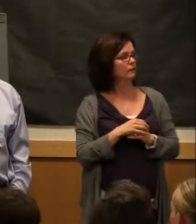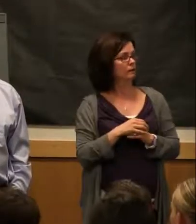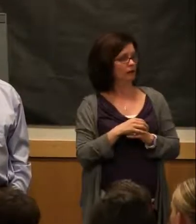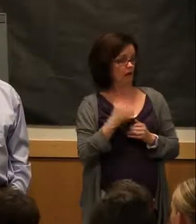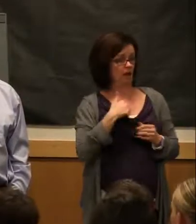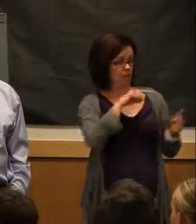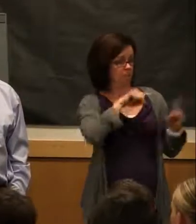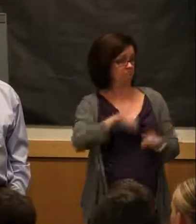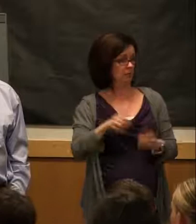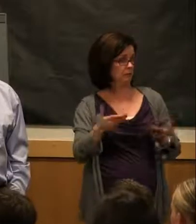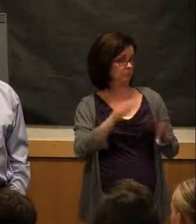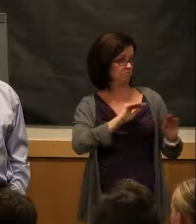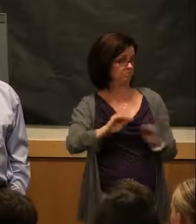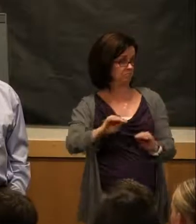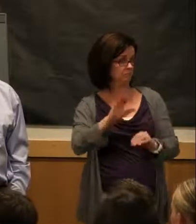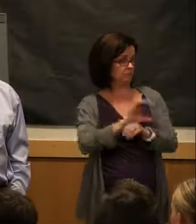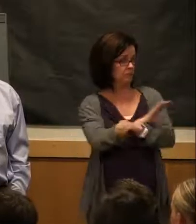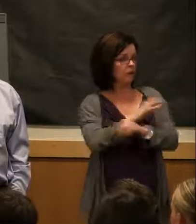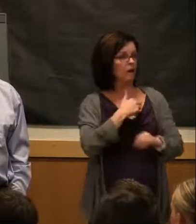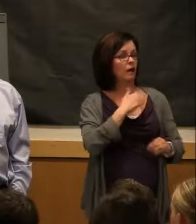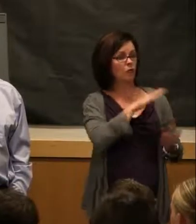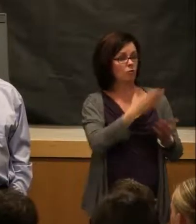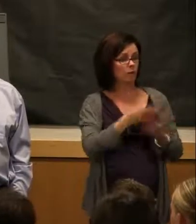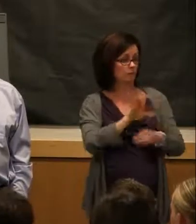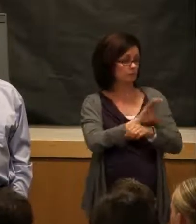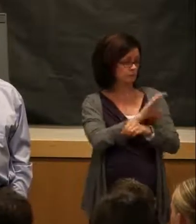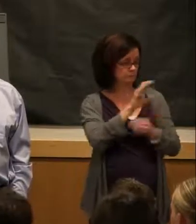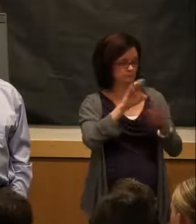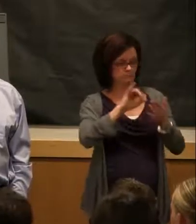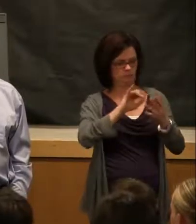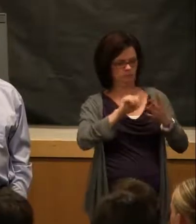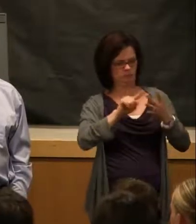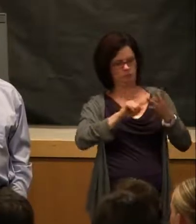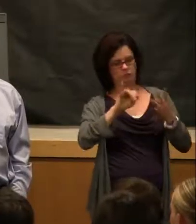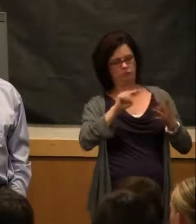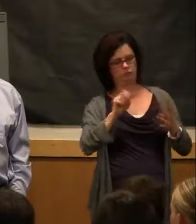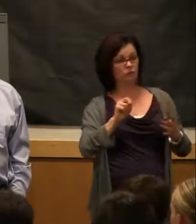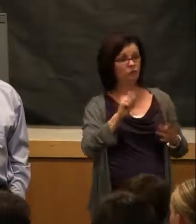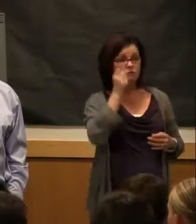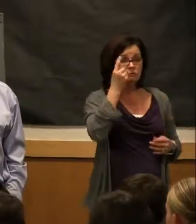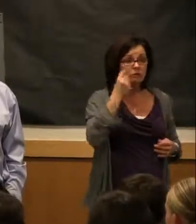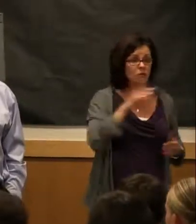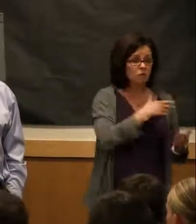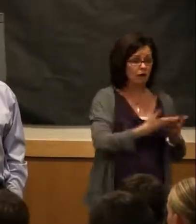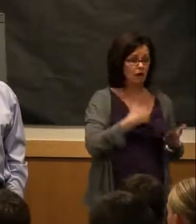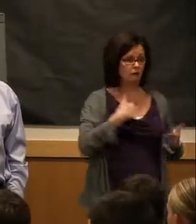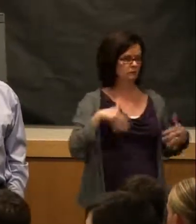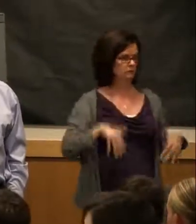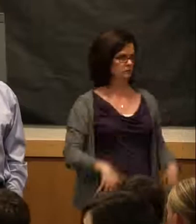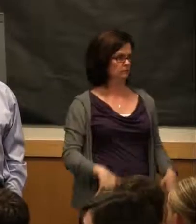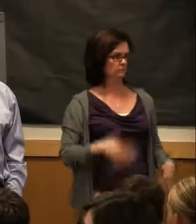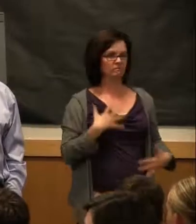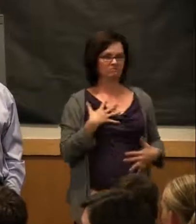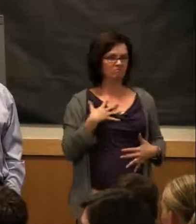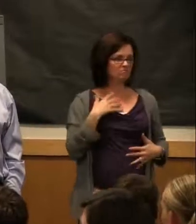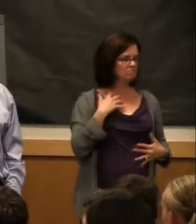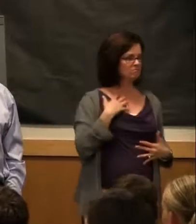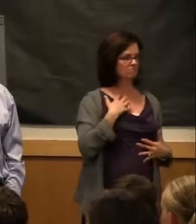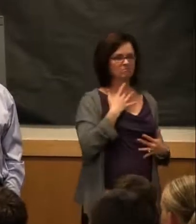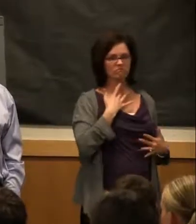I came out here. When I came out here in June, at first it was a little scary. You know, it was my first